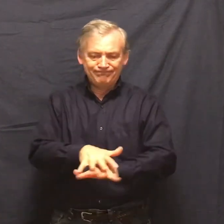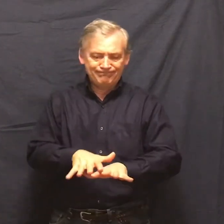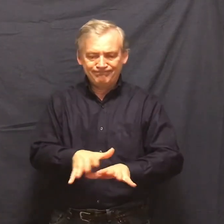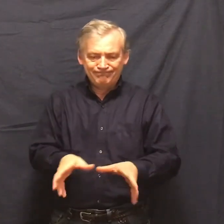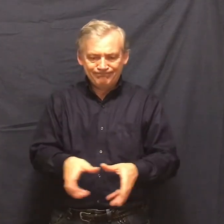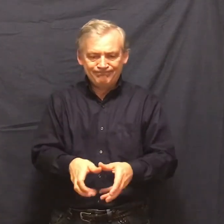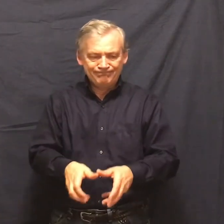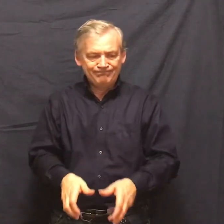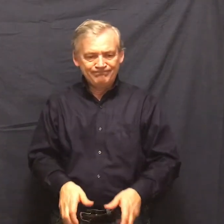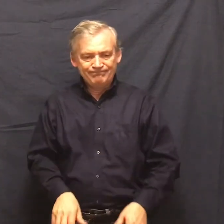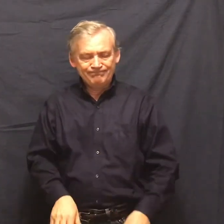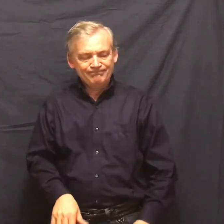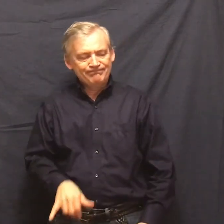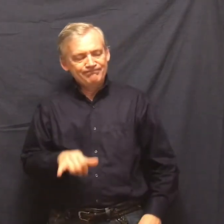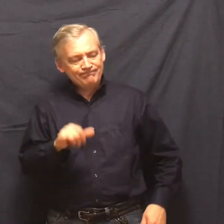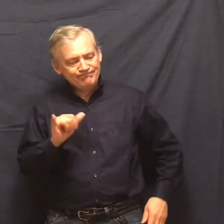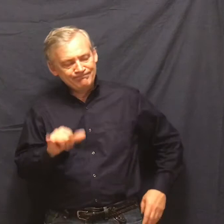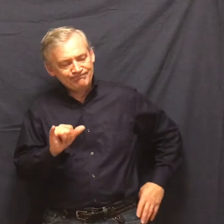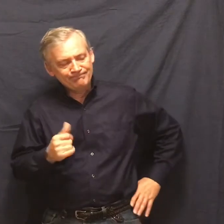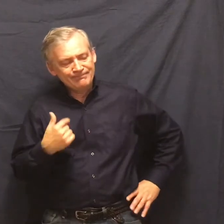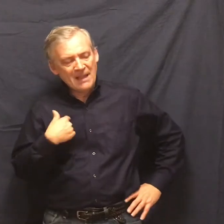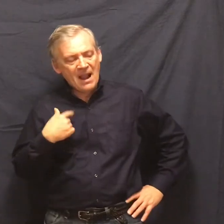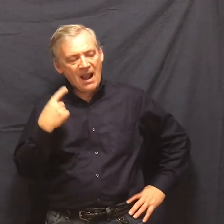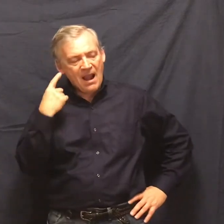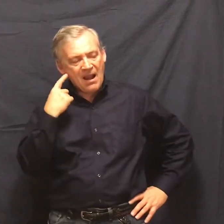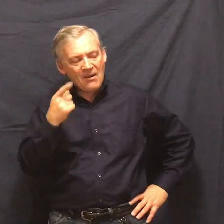"Yeah," George said. "I heard him, Lenny. I'll ask him."